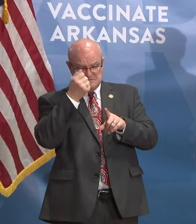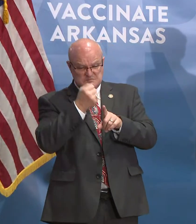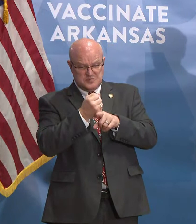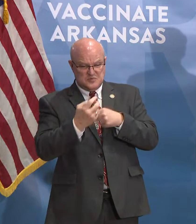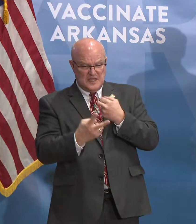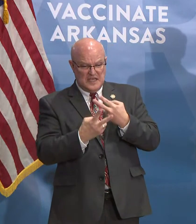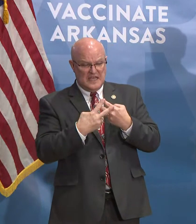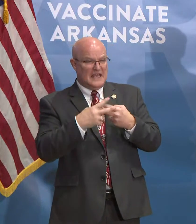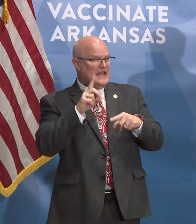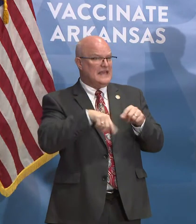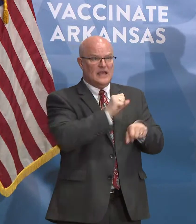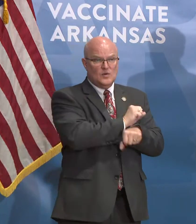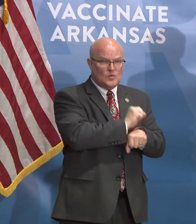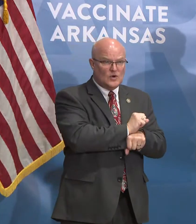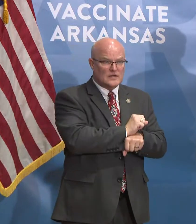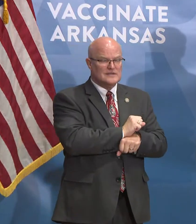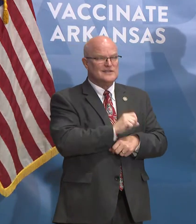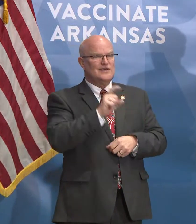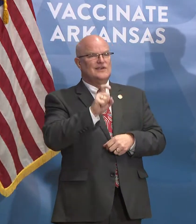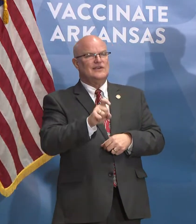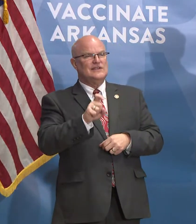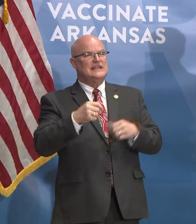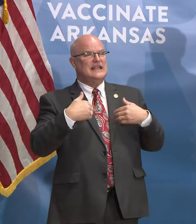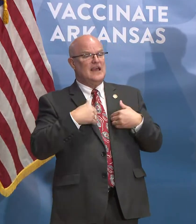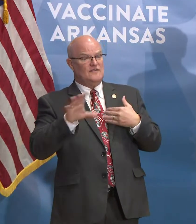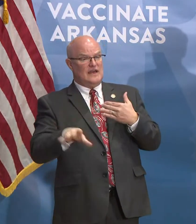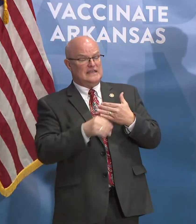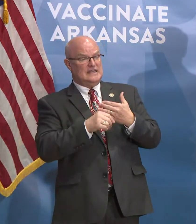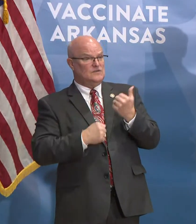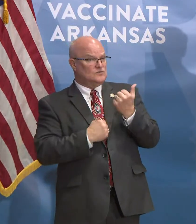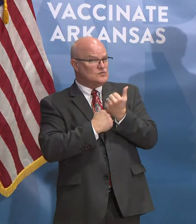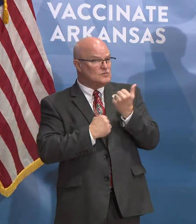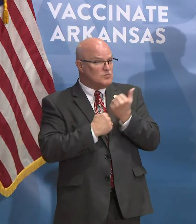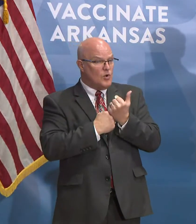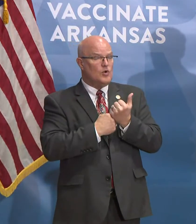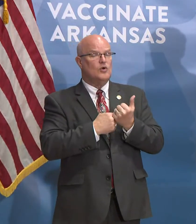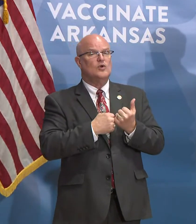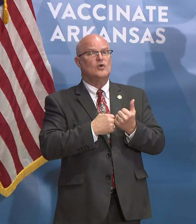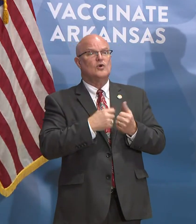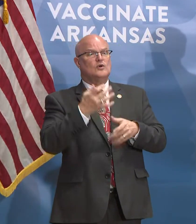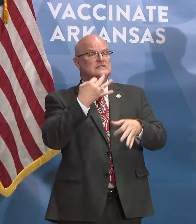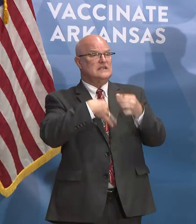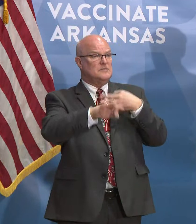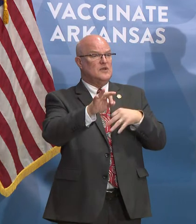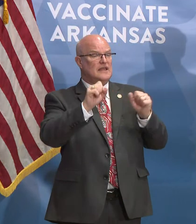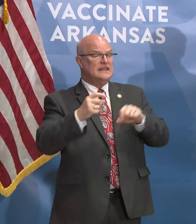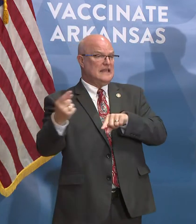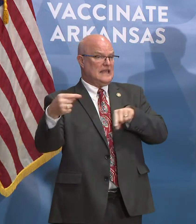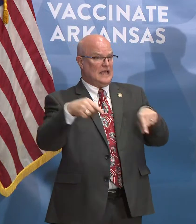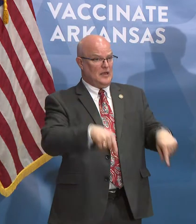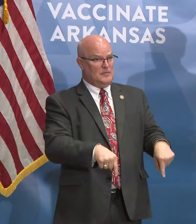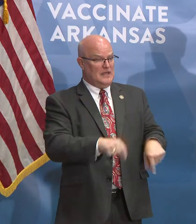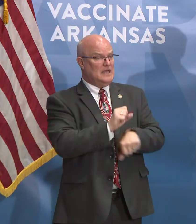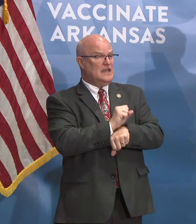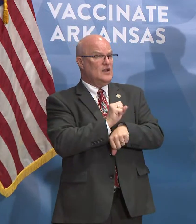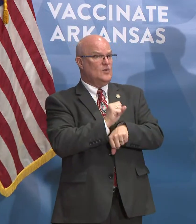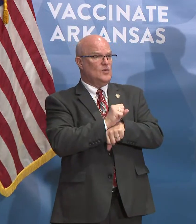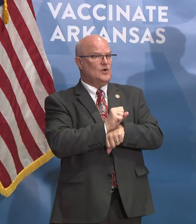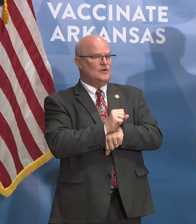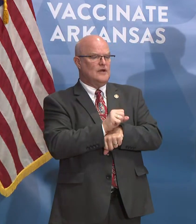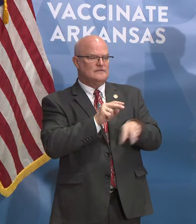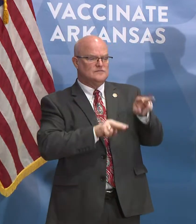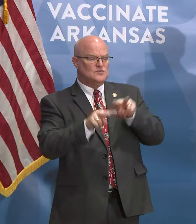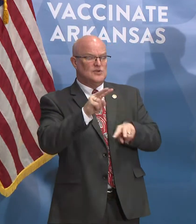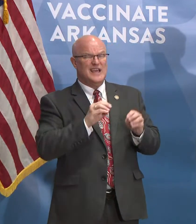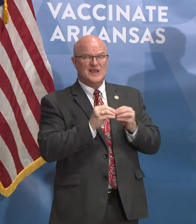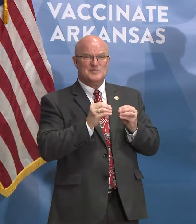in the facility. And so you need to have additional support or substitutes that can come in. We'll have to look